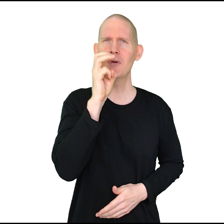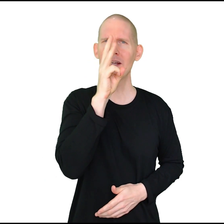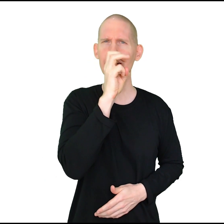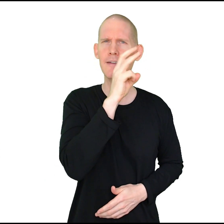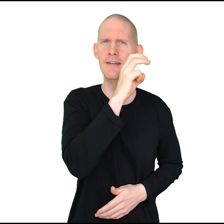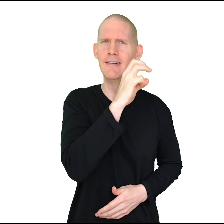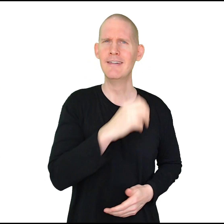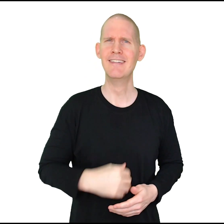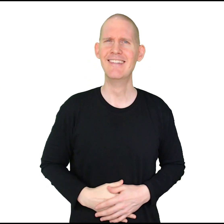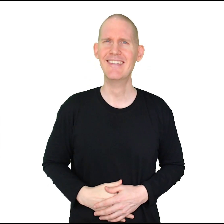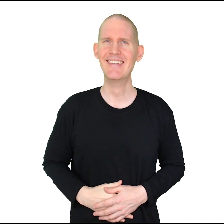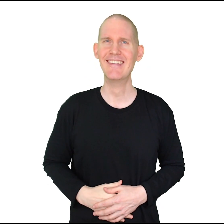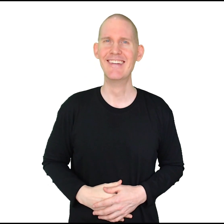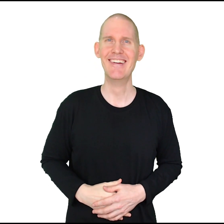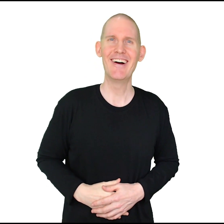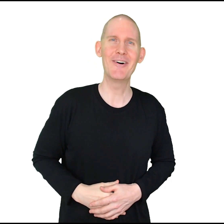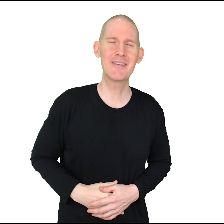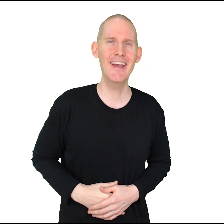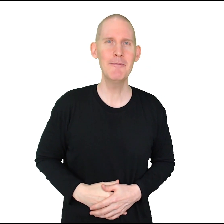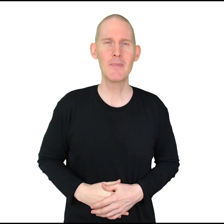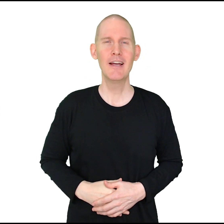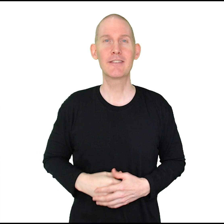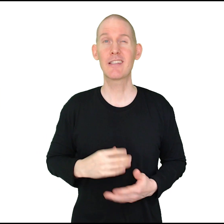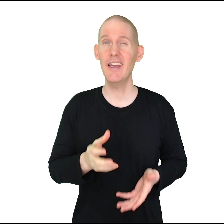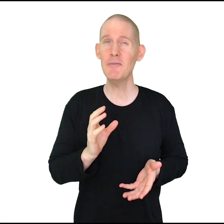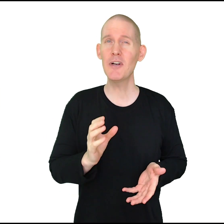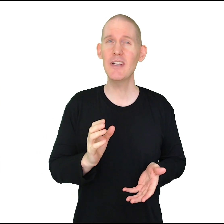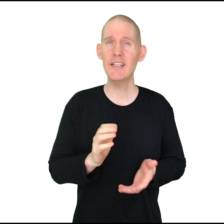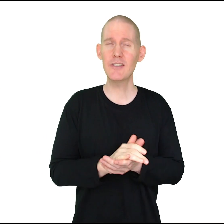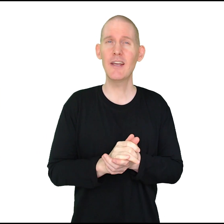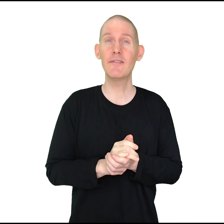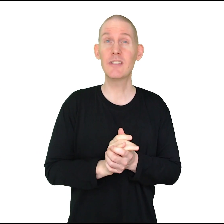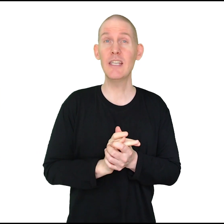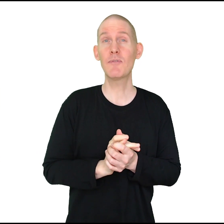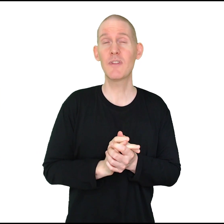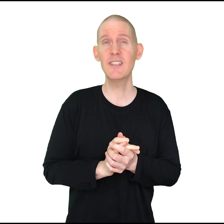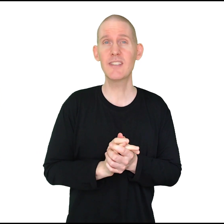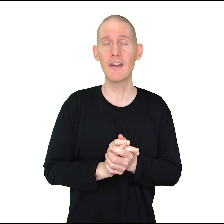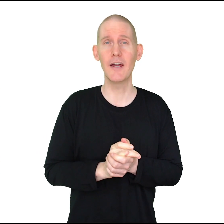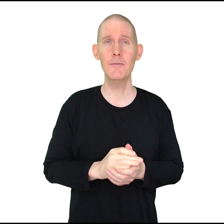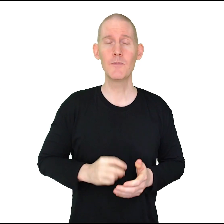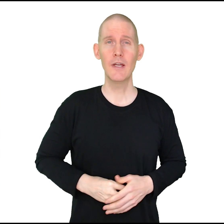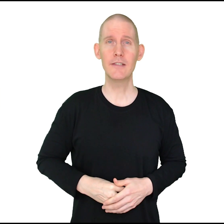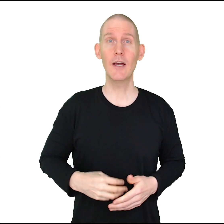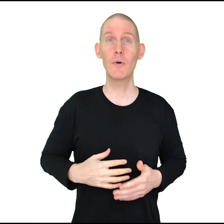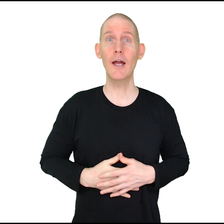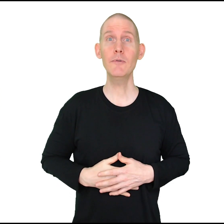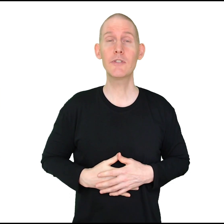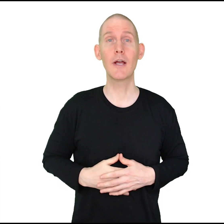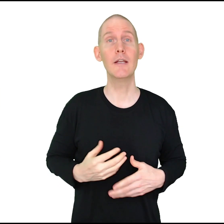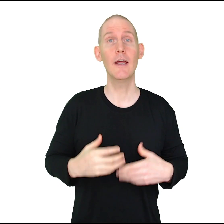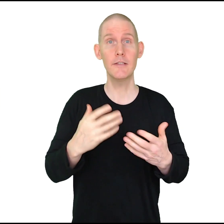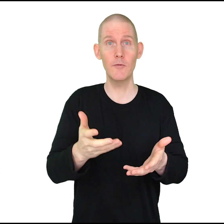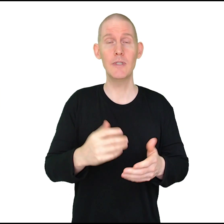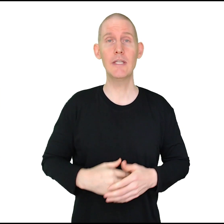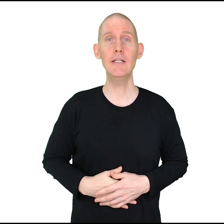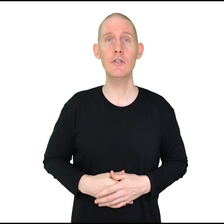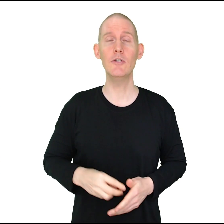Weird. Okay, slight variation that I've seen for this sign is that when I was signing it, as I've been teaching you,